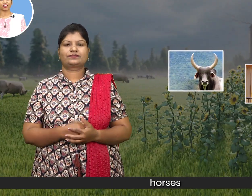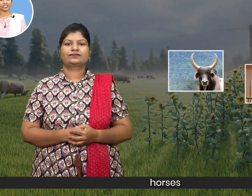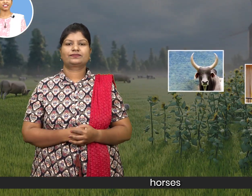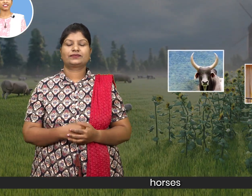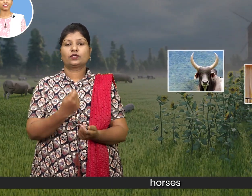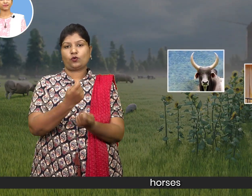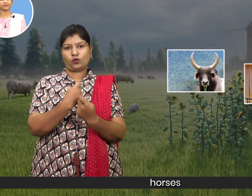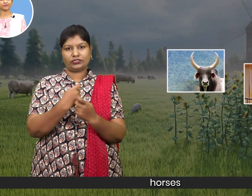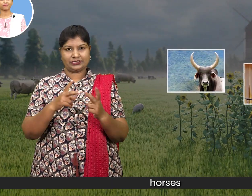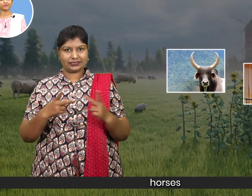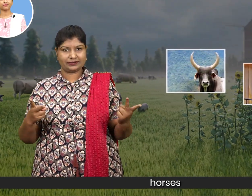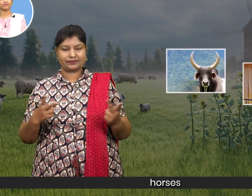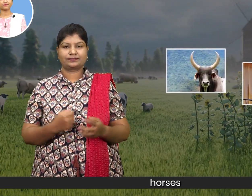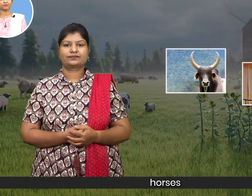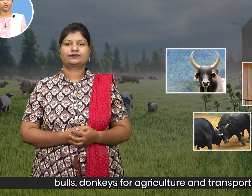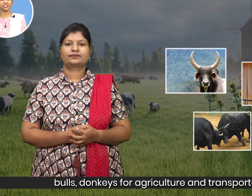horses,